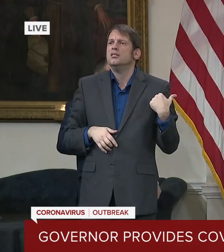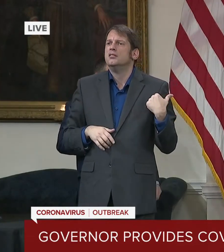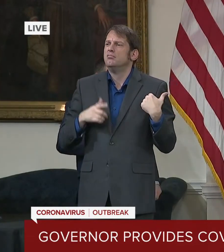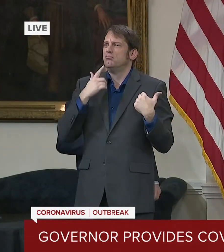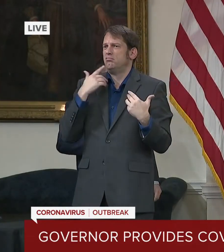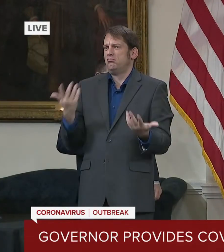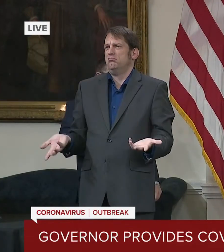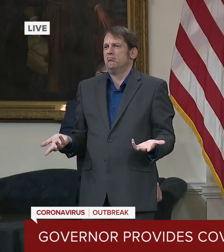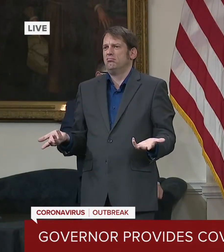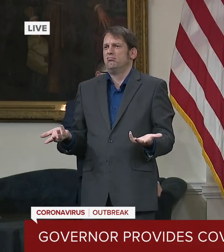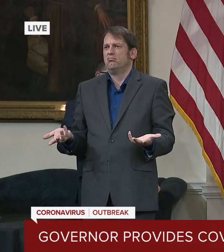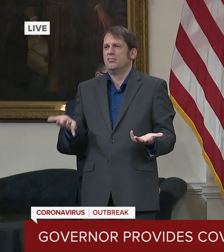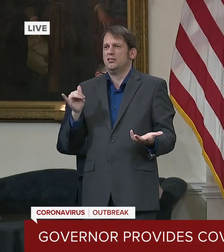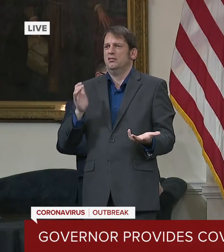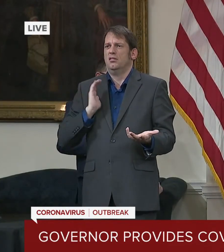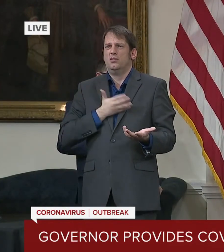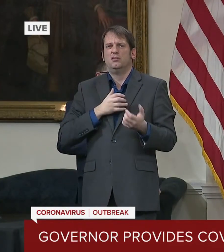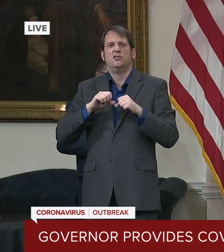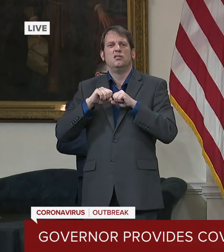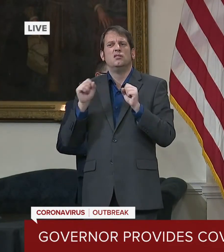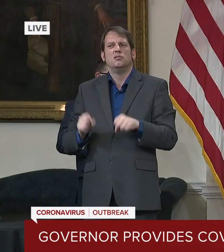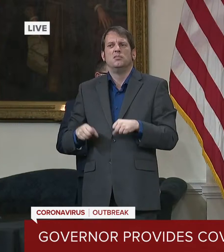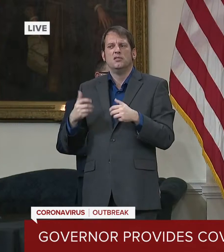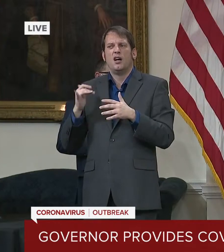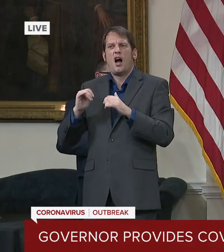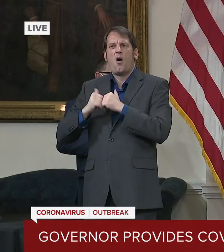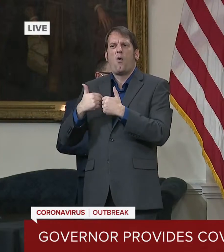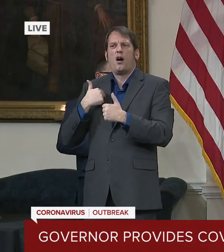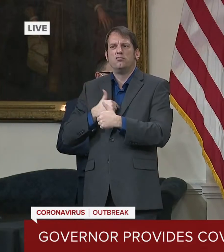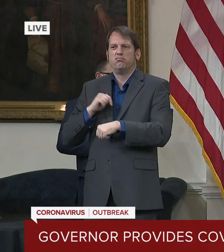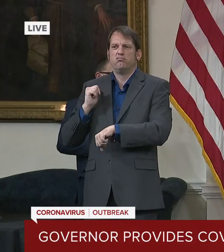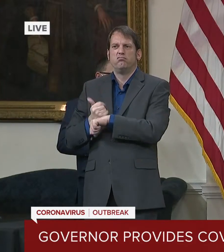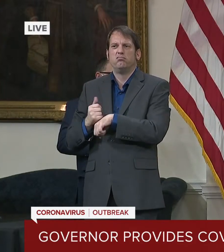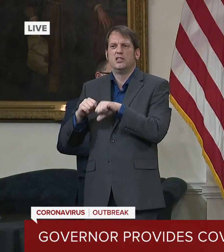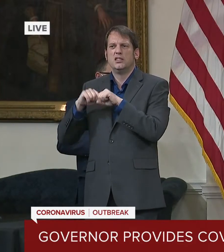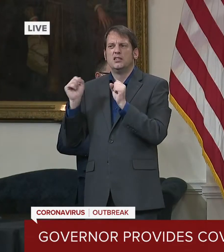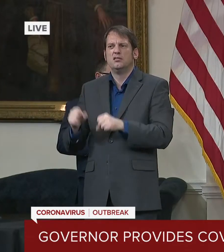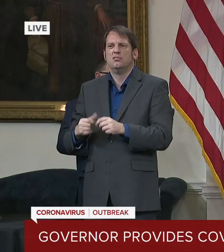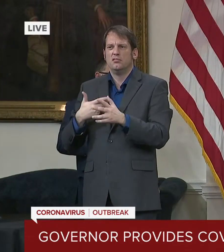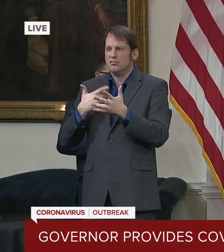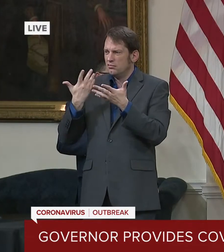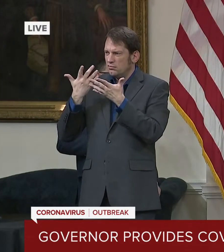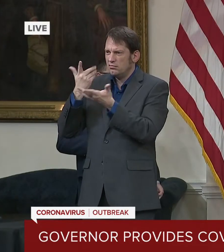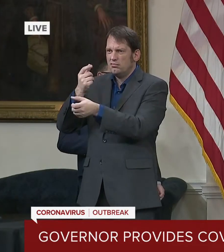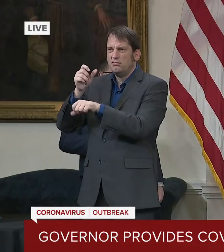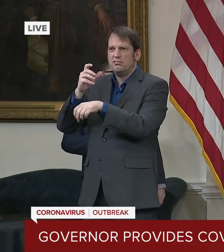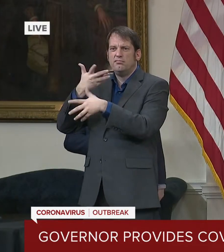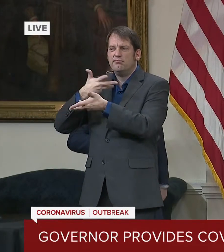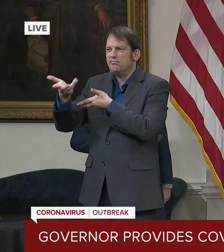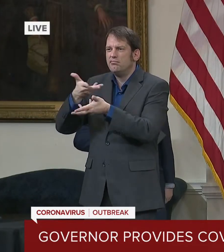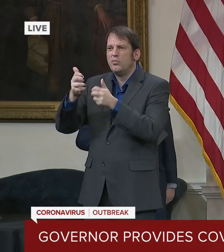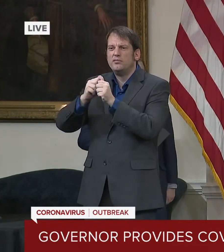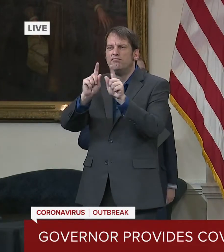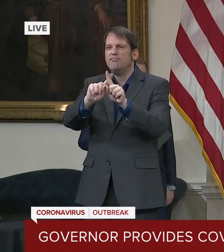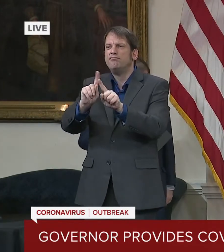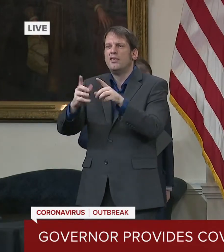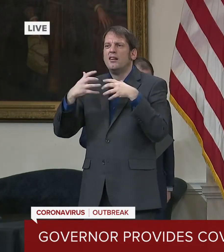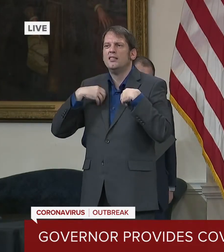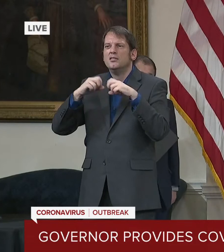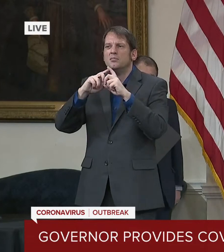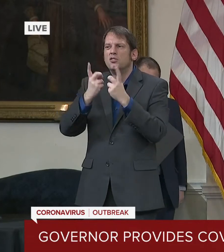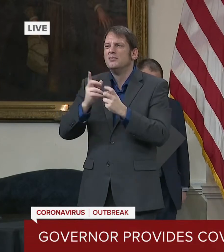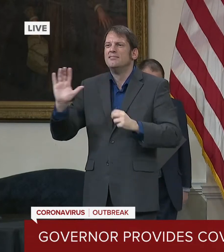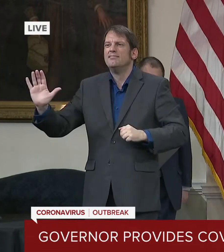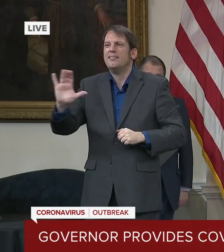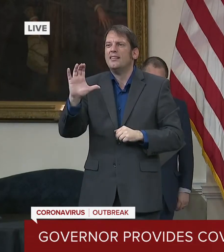health department, we have county health officers, and we have county health departments in each jurisdiction, and they're the ones, the same thing we did it on testing. You know, Dennis said